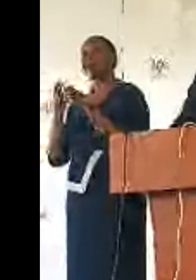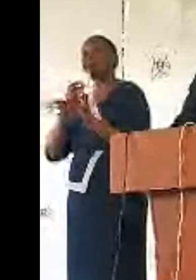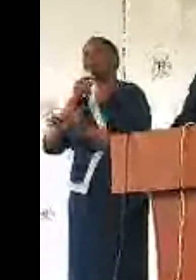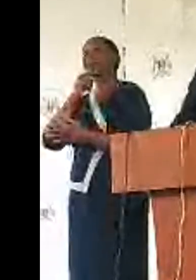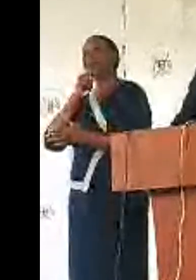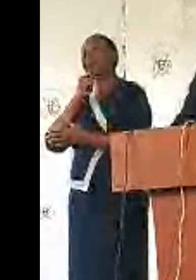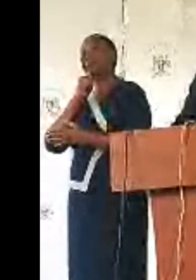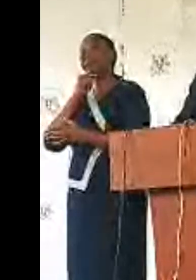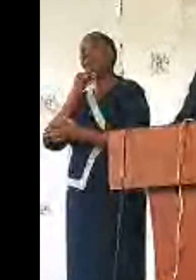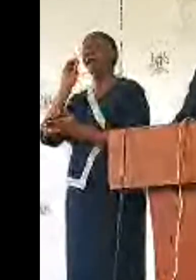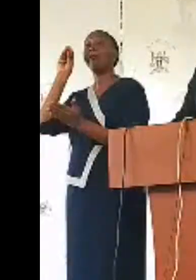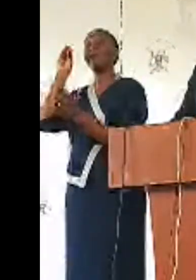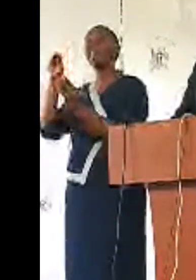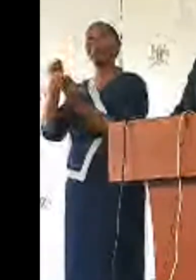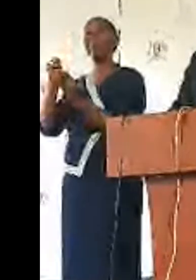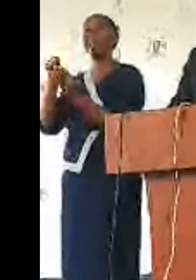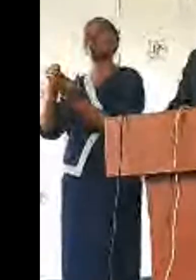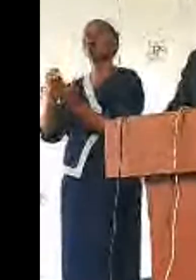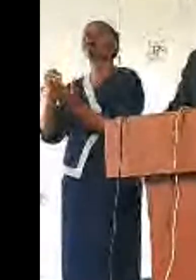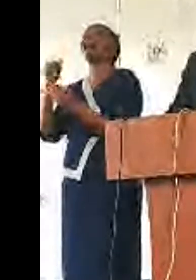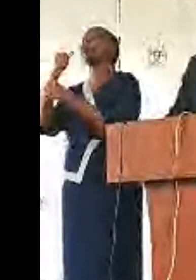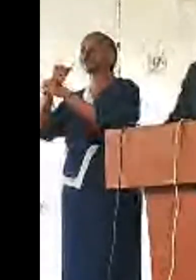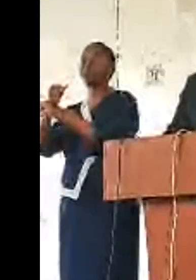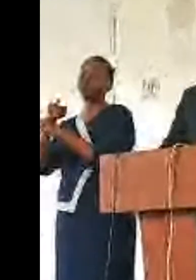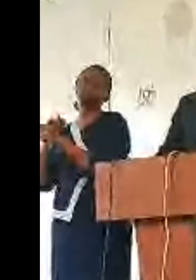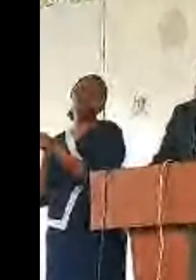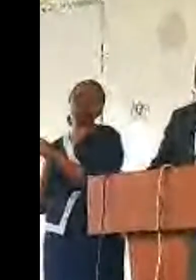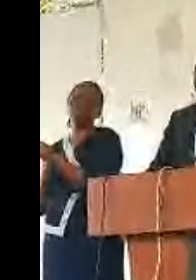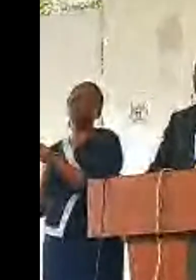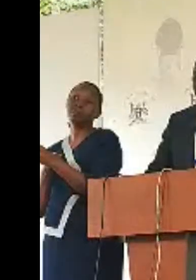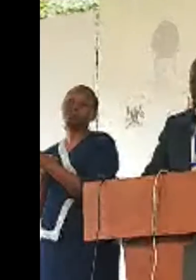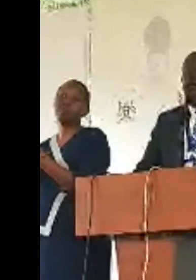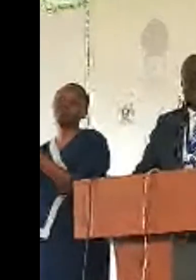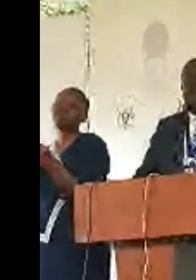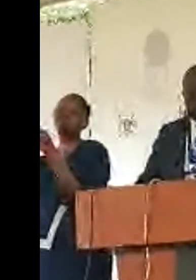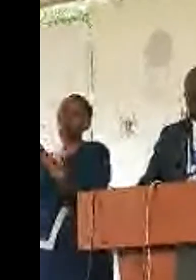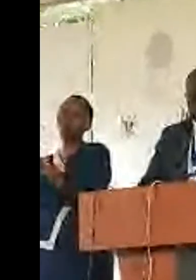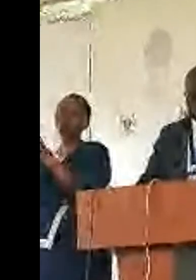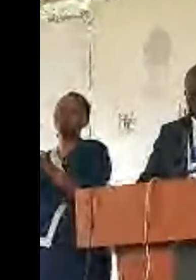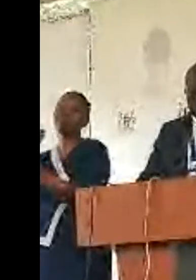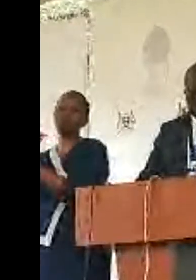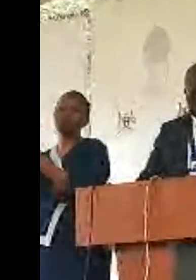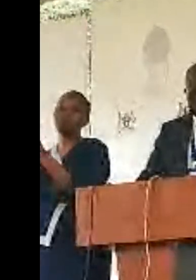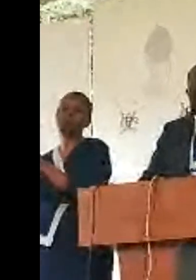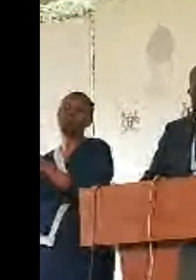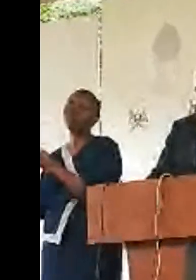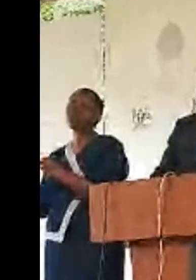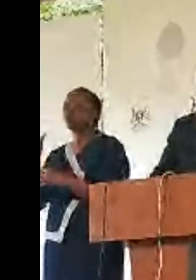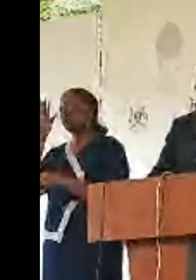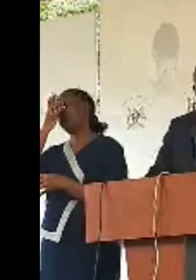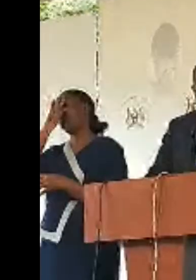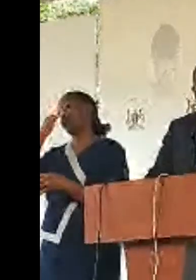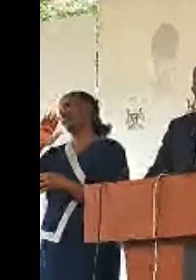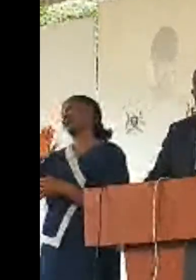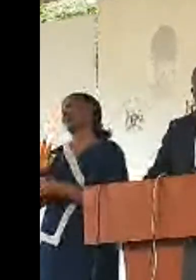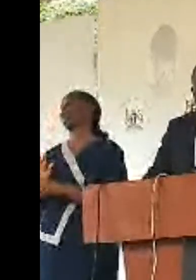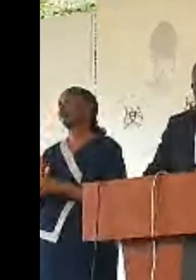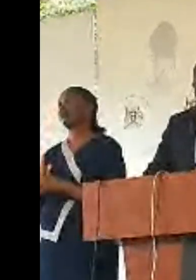a male, is indicated on the register as female and vice versa. And this is embarrassing.